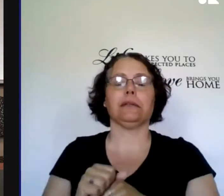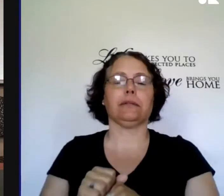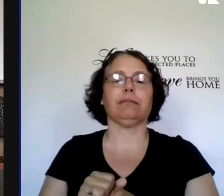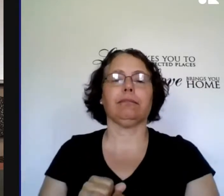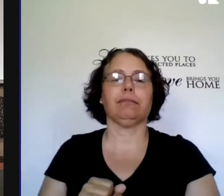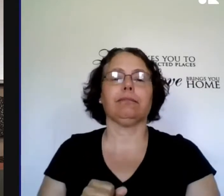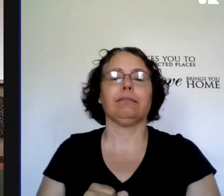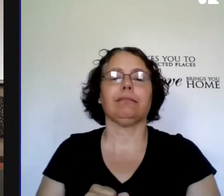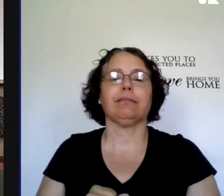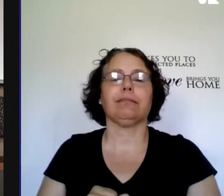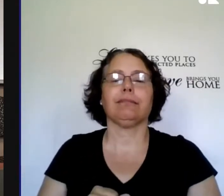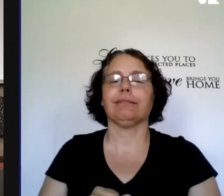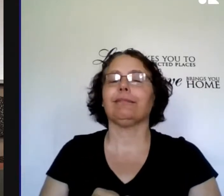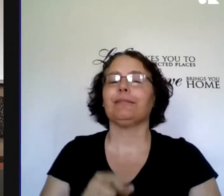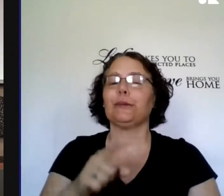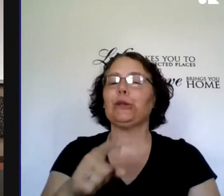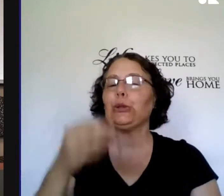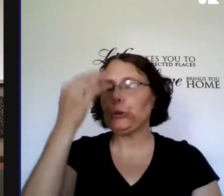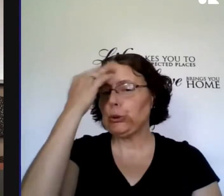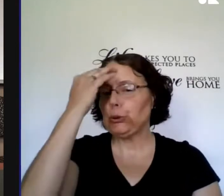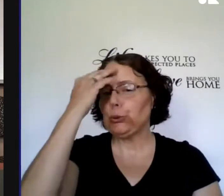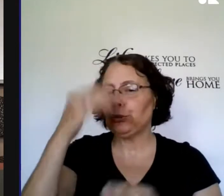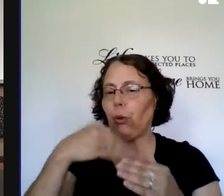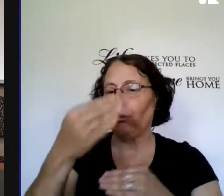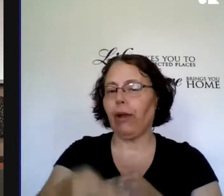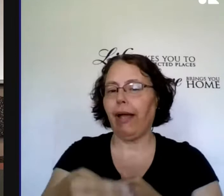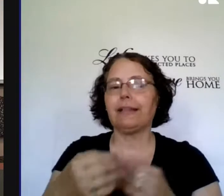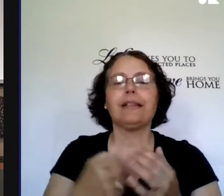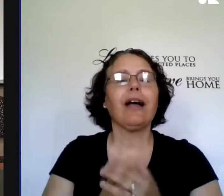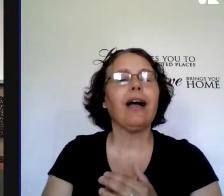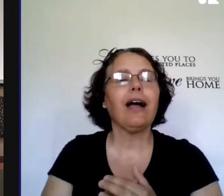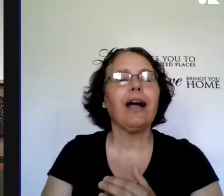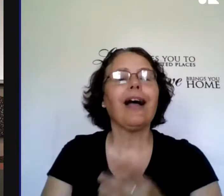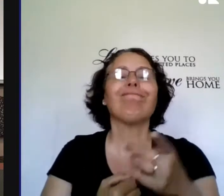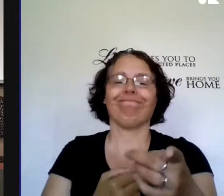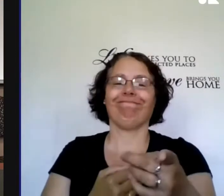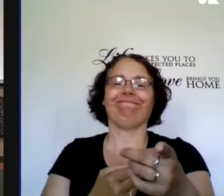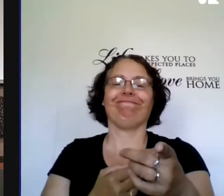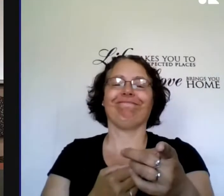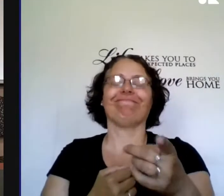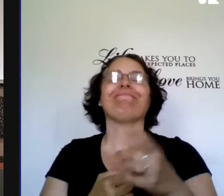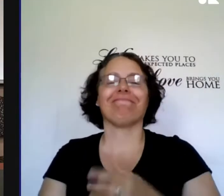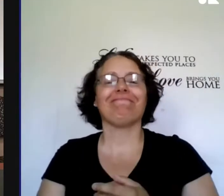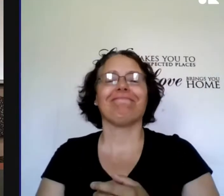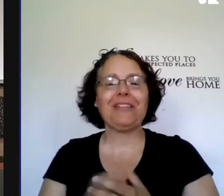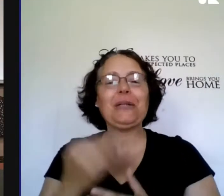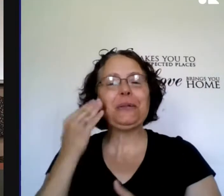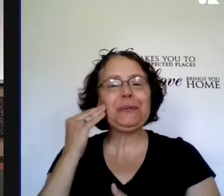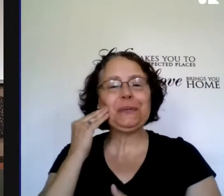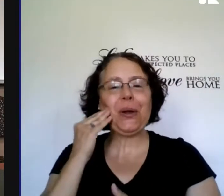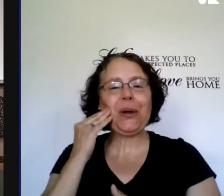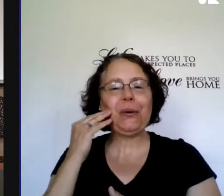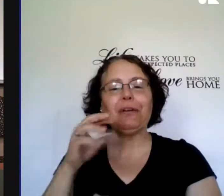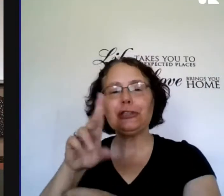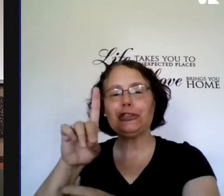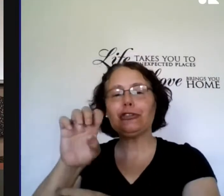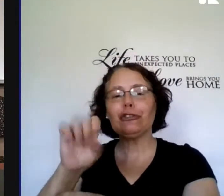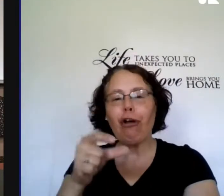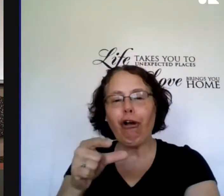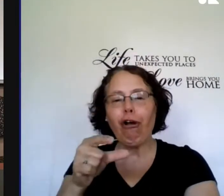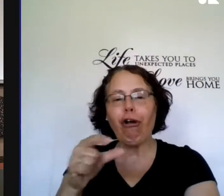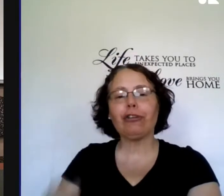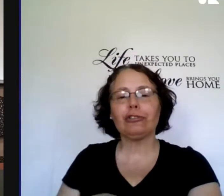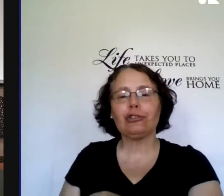I bet you know this animal. That's right. It's a dog. He says, woof,